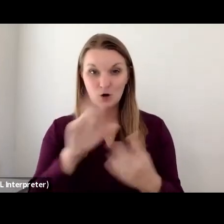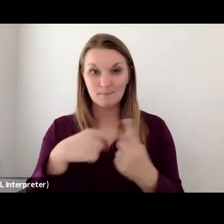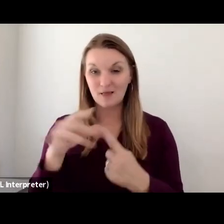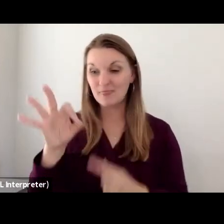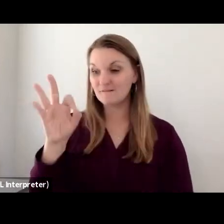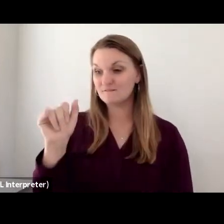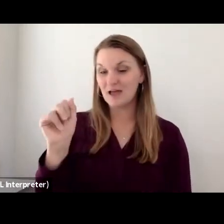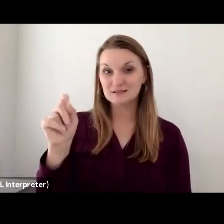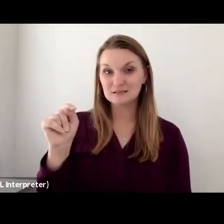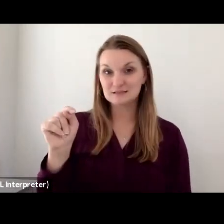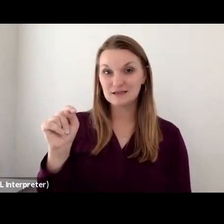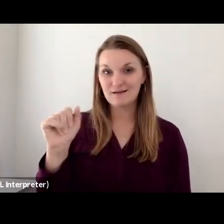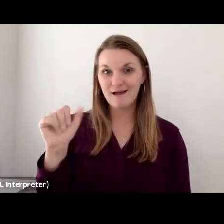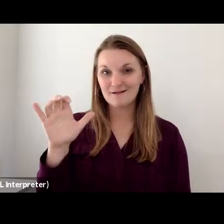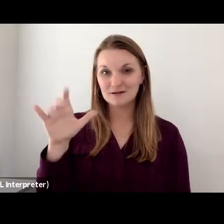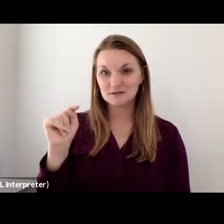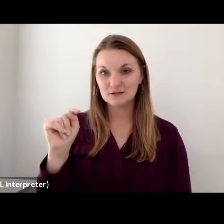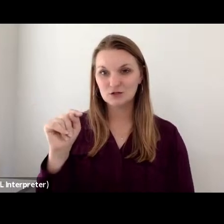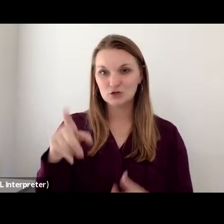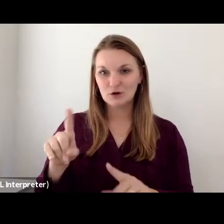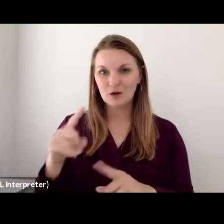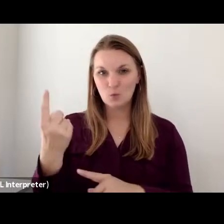was mentioned during